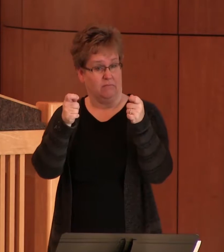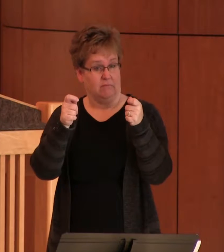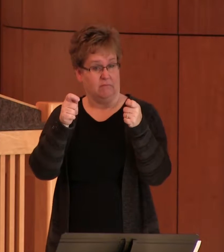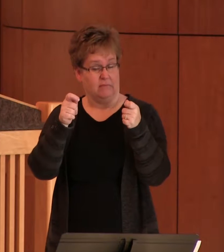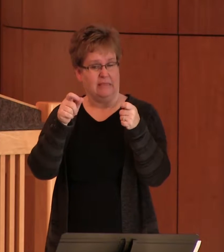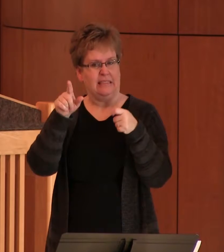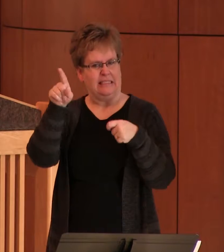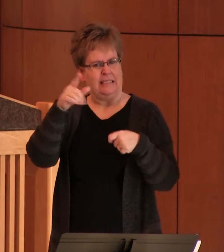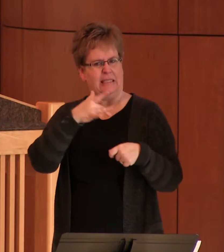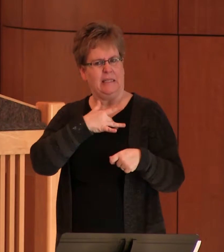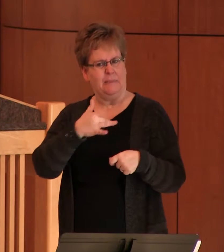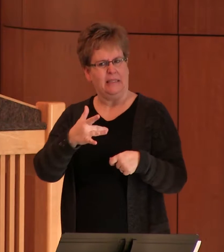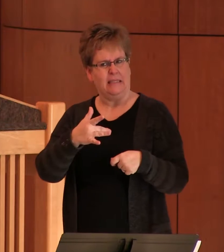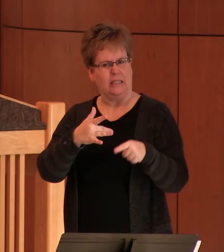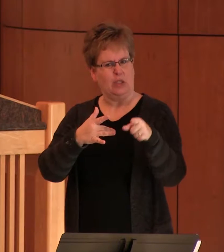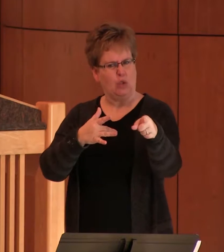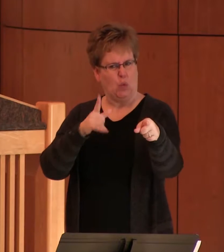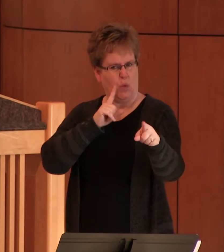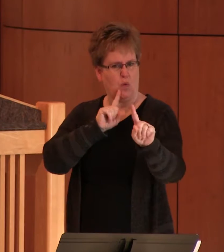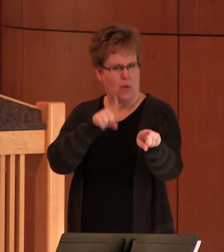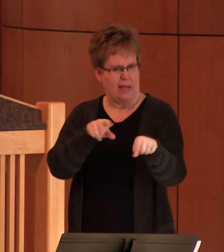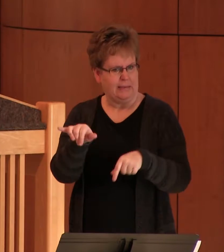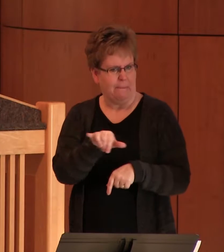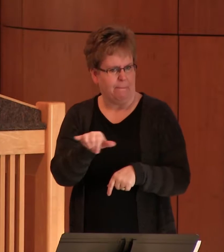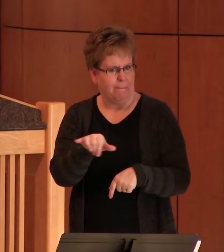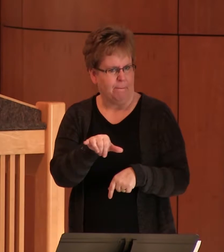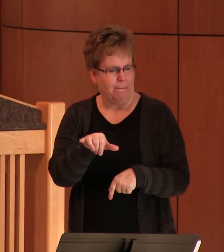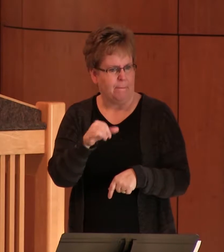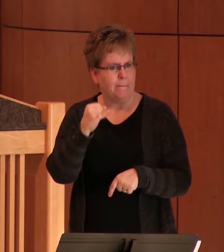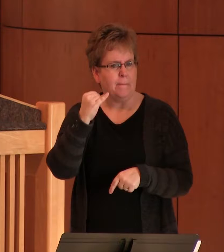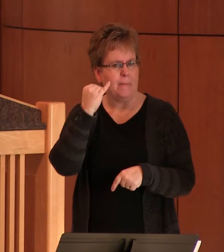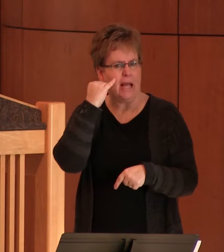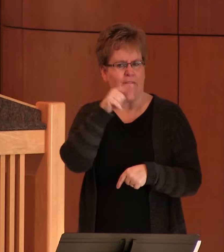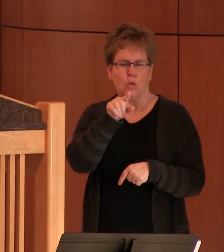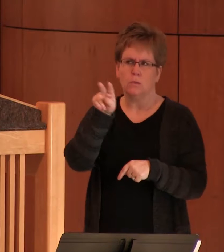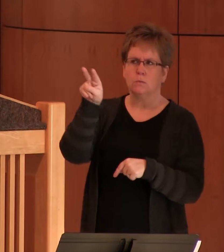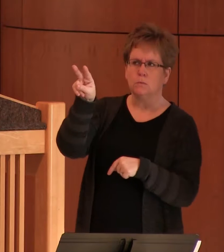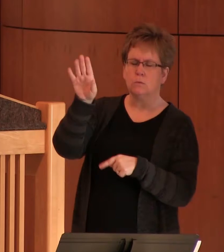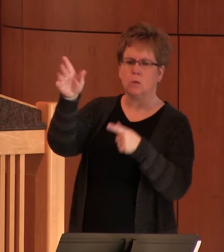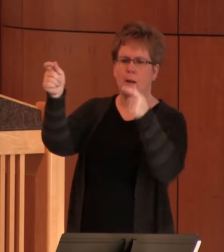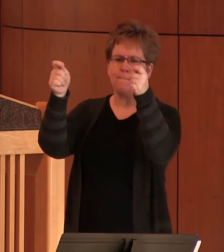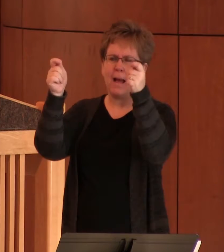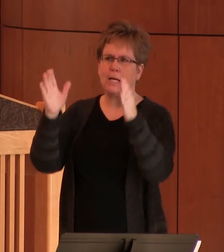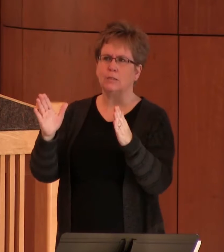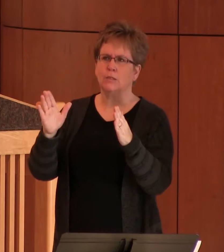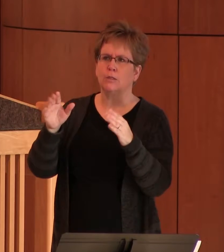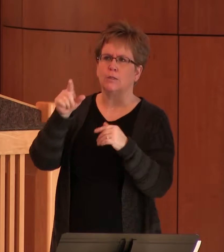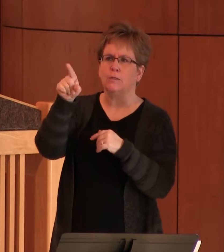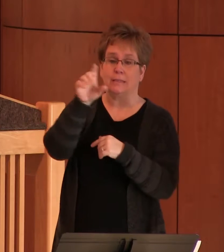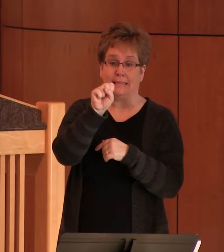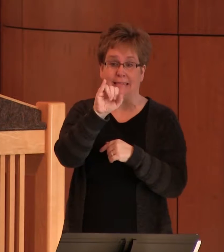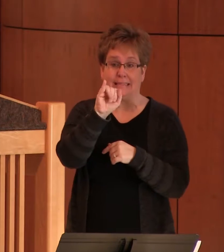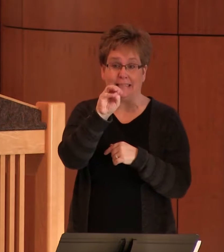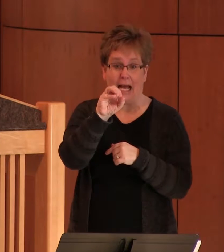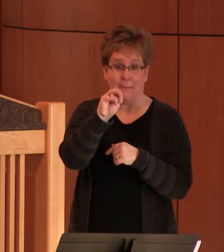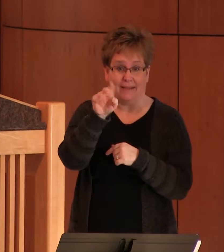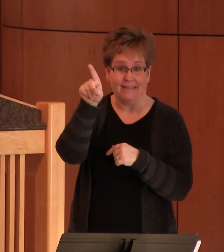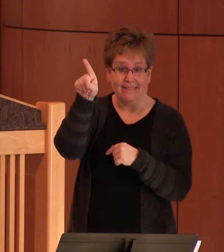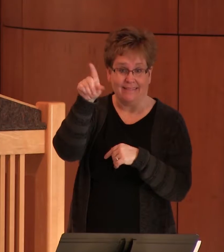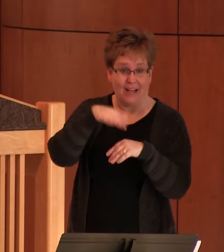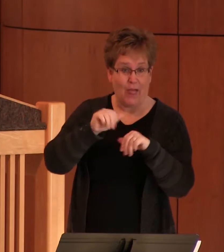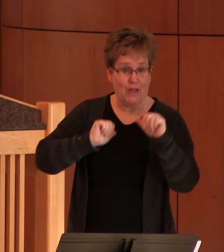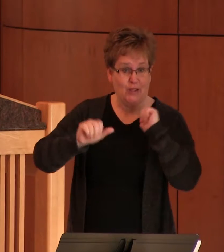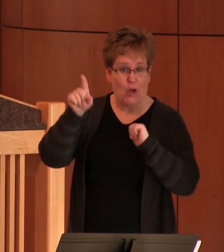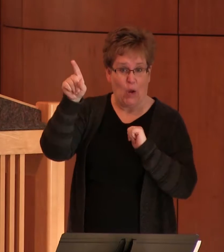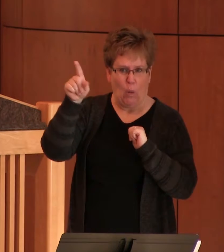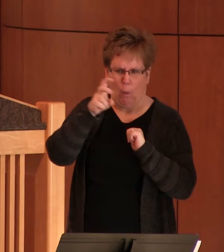be inclined to do the same. Because if your description of the master resembles Simon Cowell,